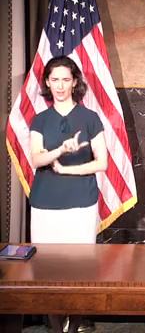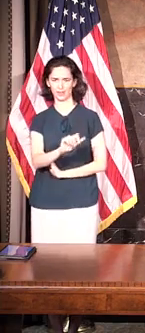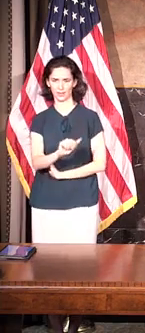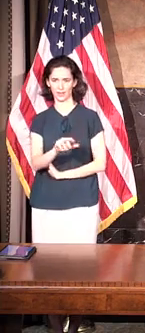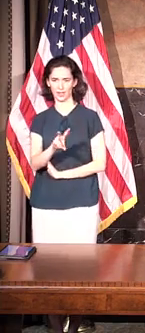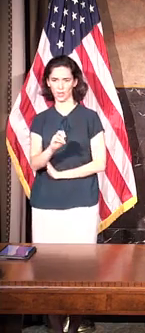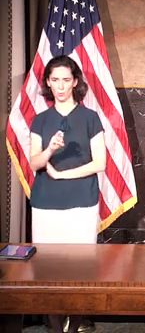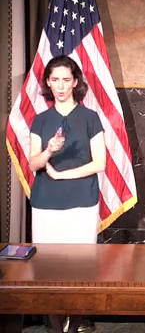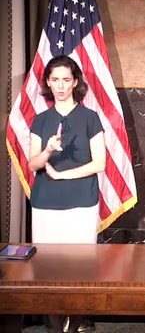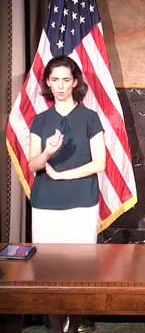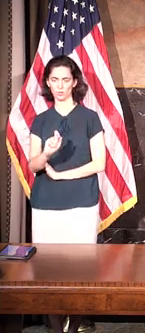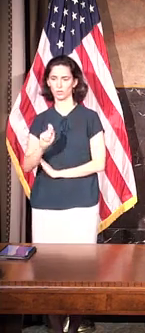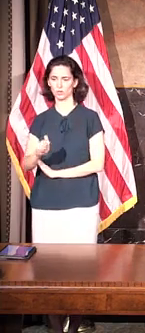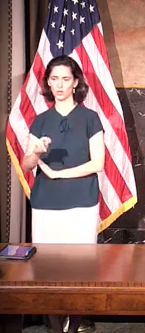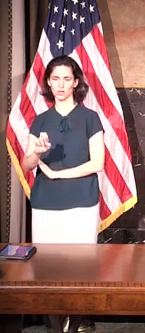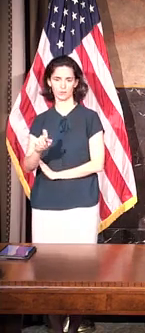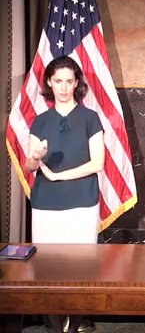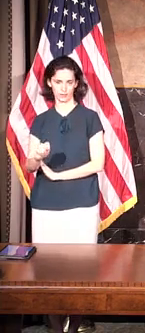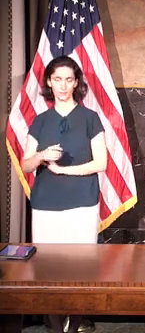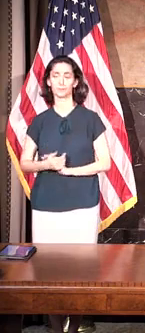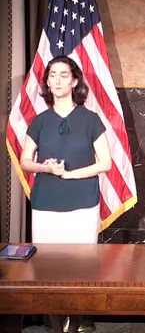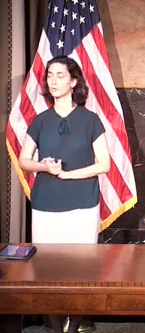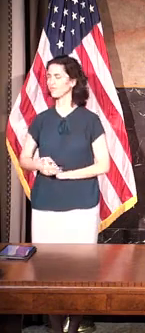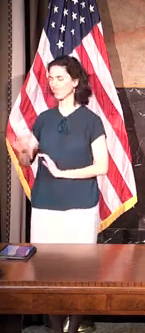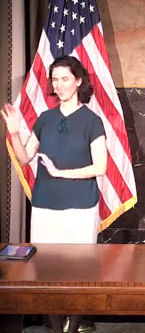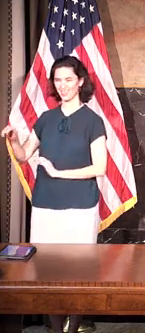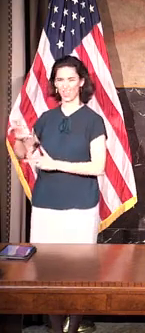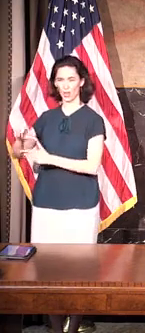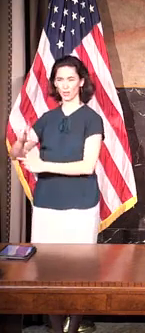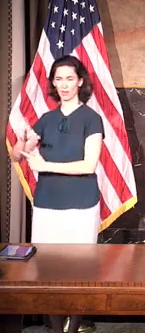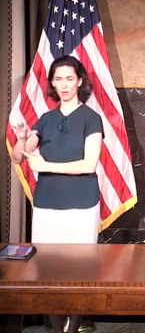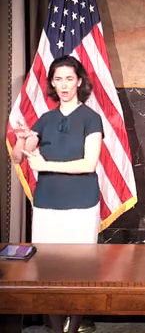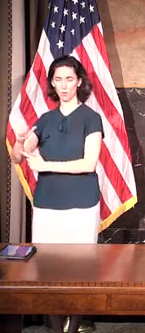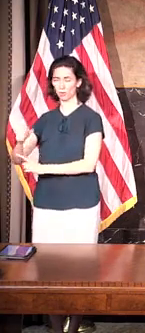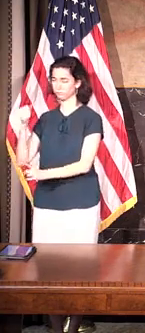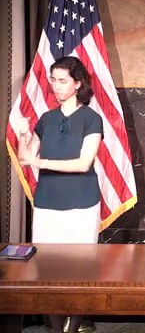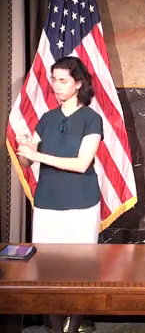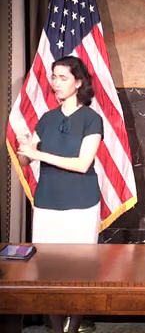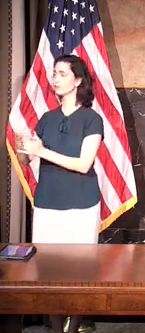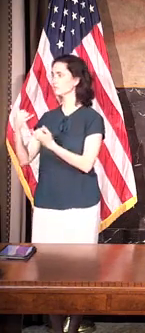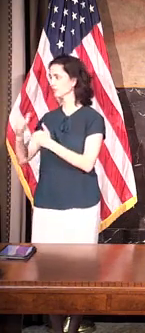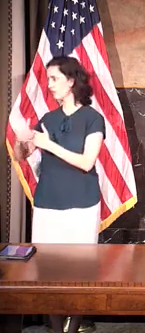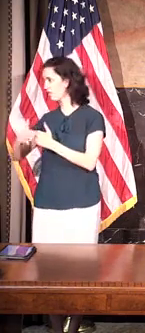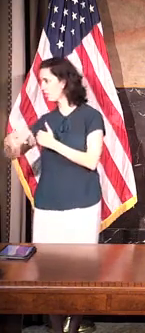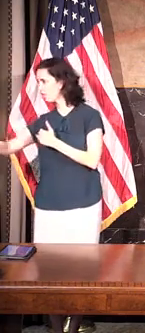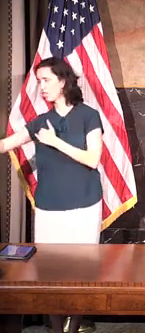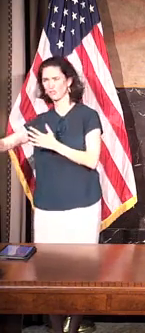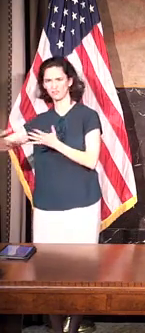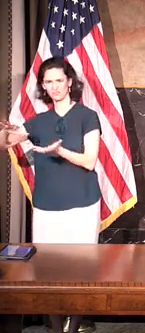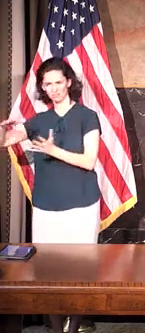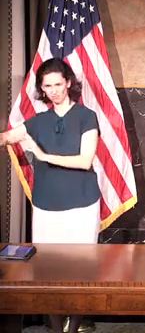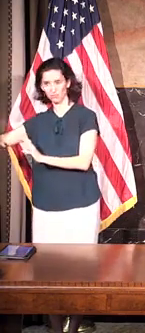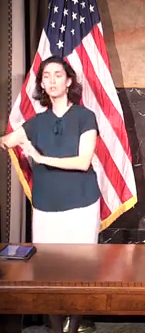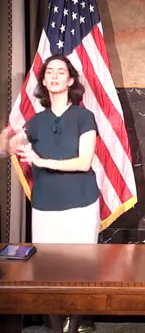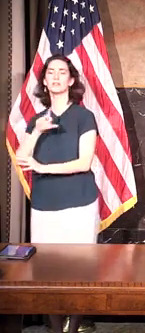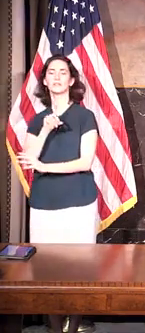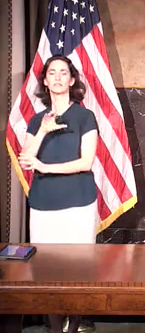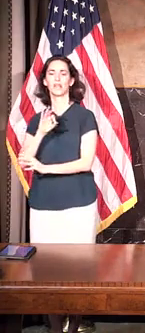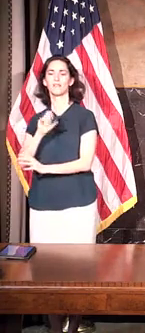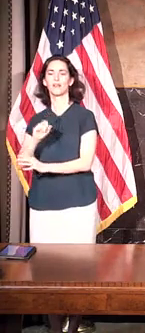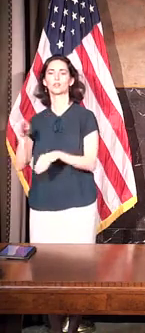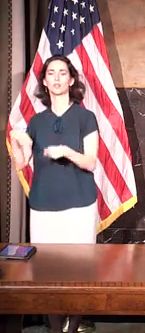Due to the continuing impacts and effects of Hurricane Laura, DCFS will again issue SNAP benefits early,